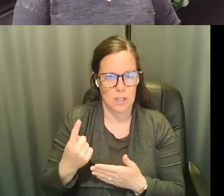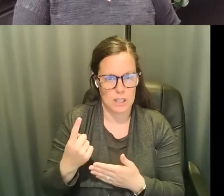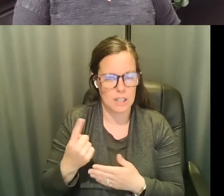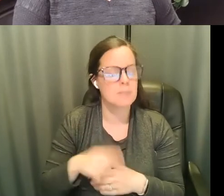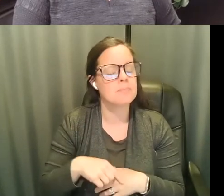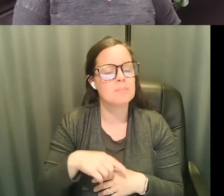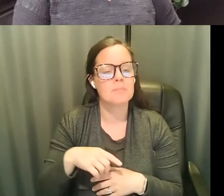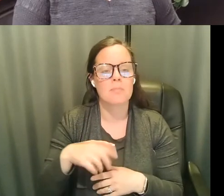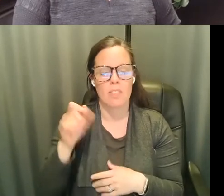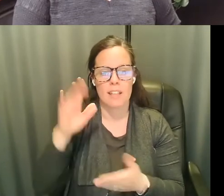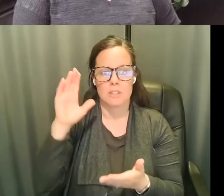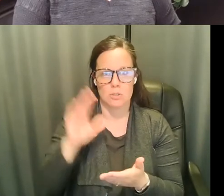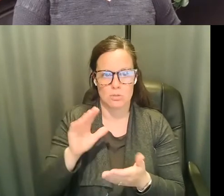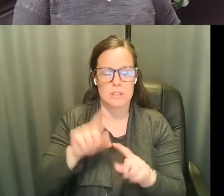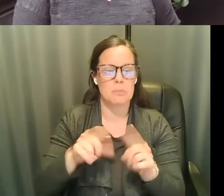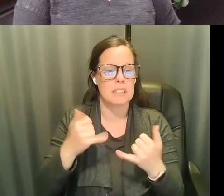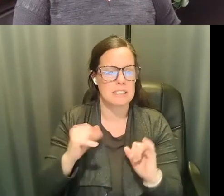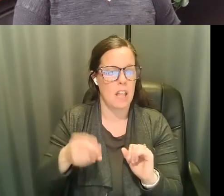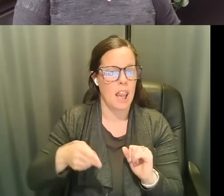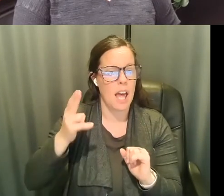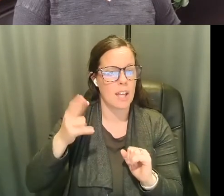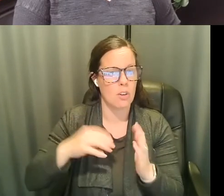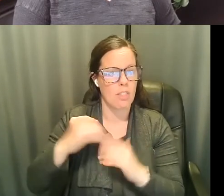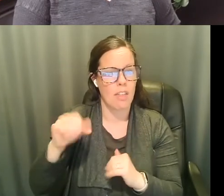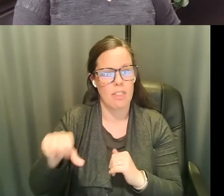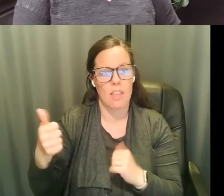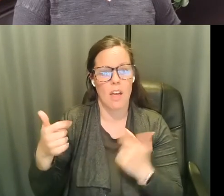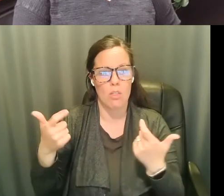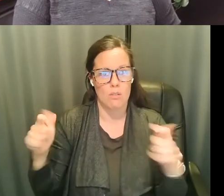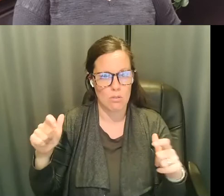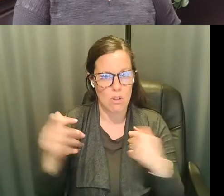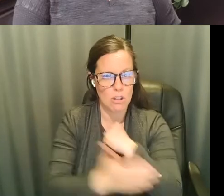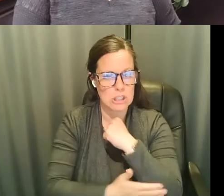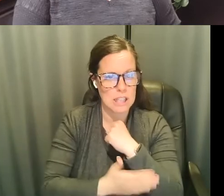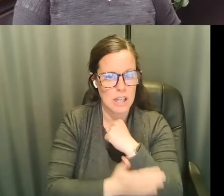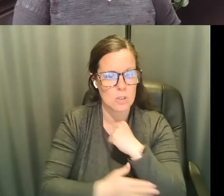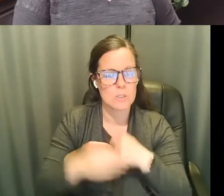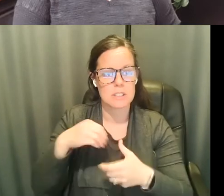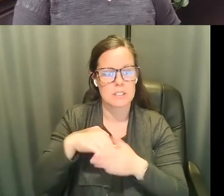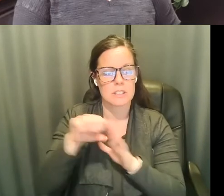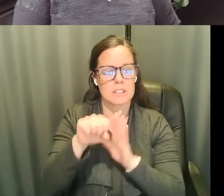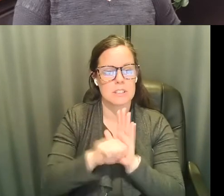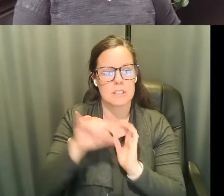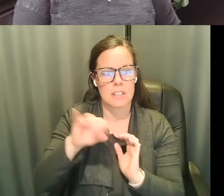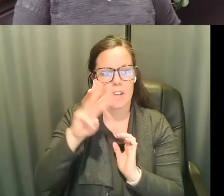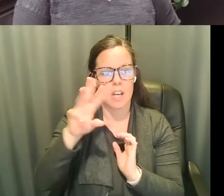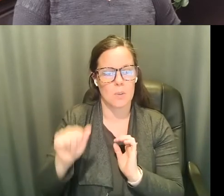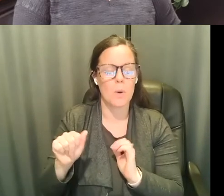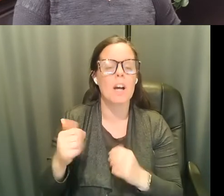is a decrease, but is still higher than the other large counties and the state of Iowa. We have